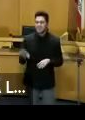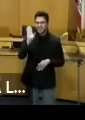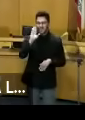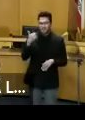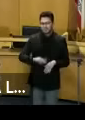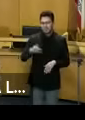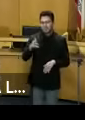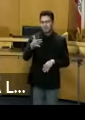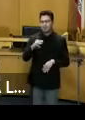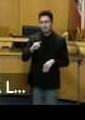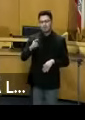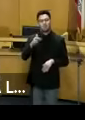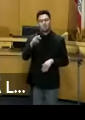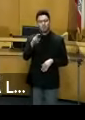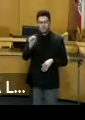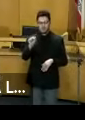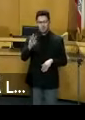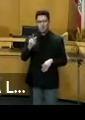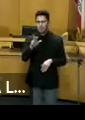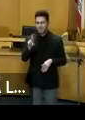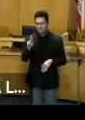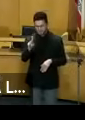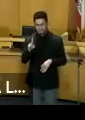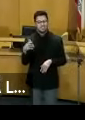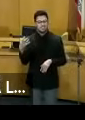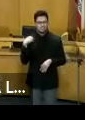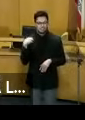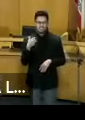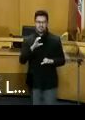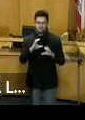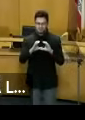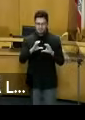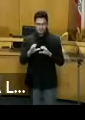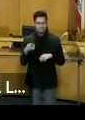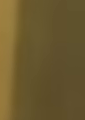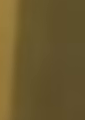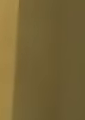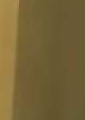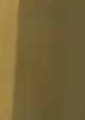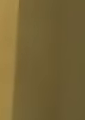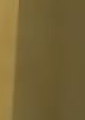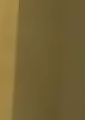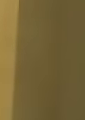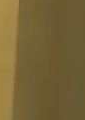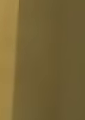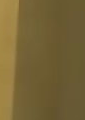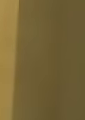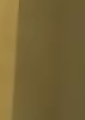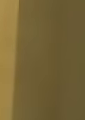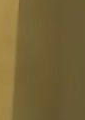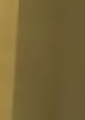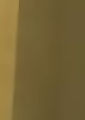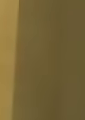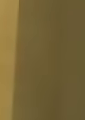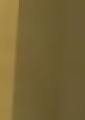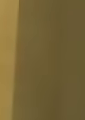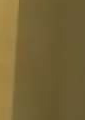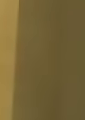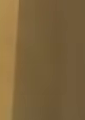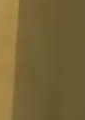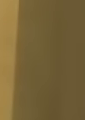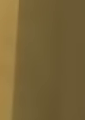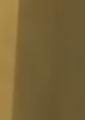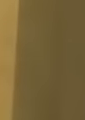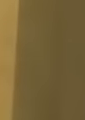Hello, I'm Pam Greenwald. I'm the Chief Communications and Marketing Officer for SAG-AFTRA. Welcome to the James County Boardroom at